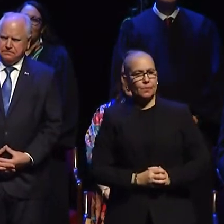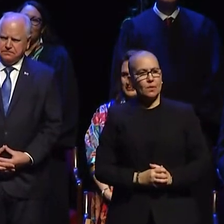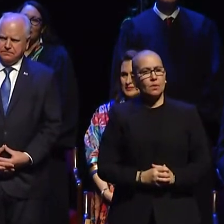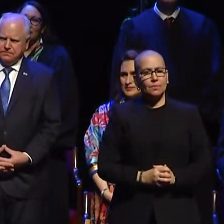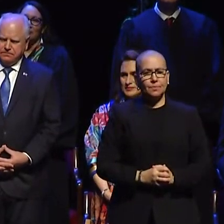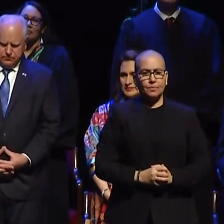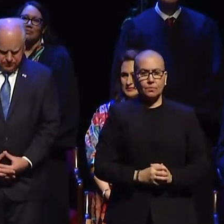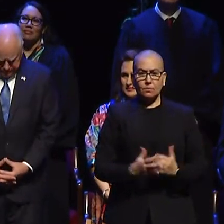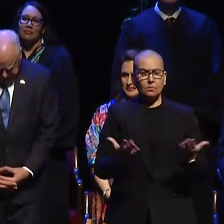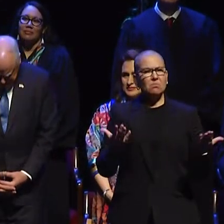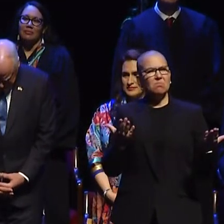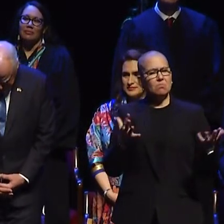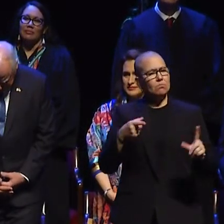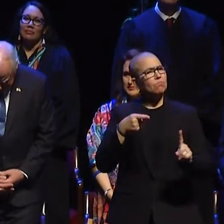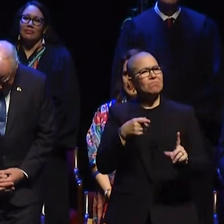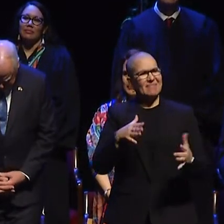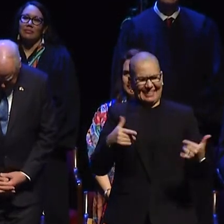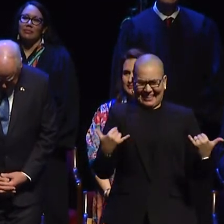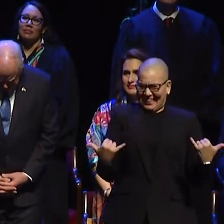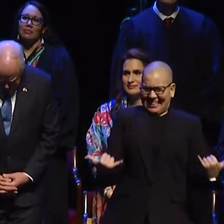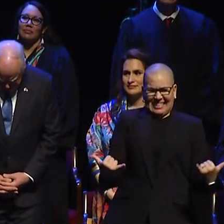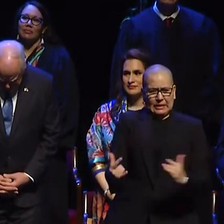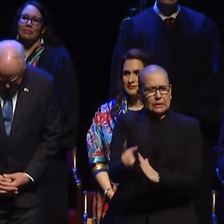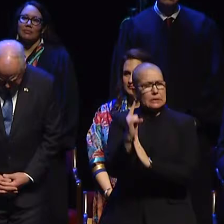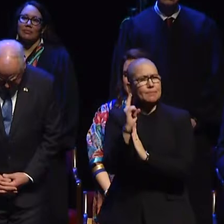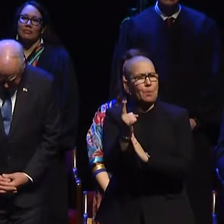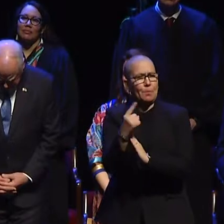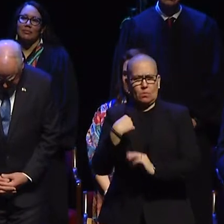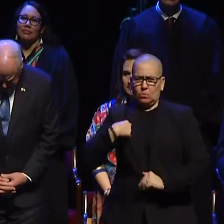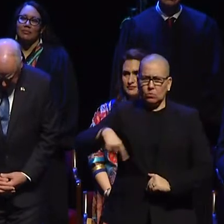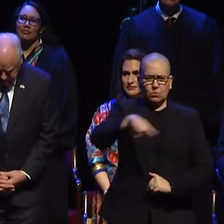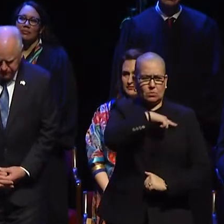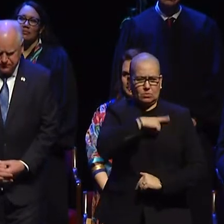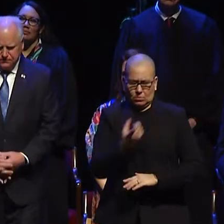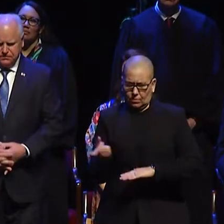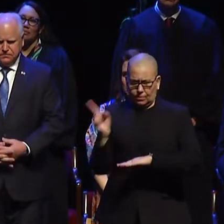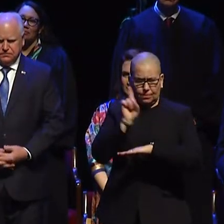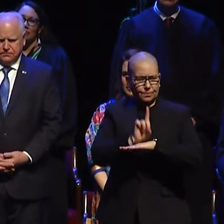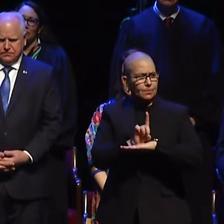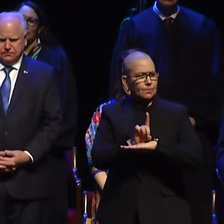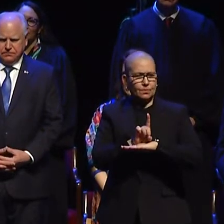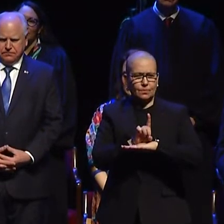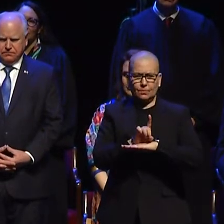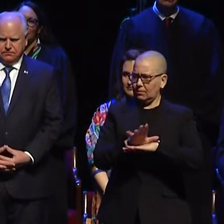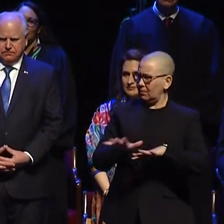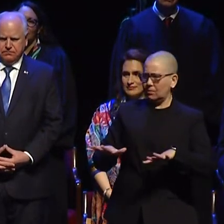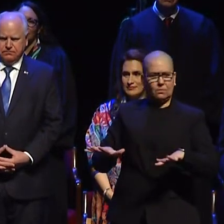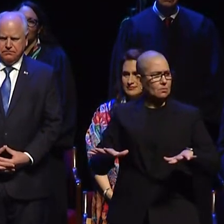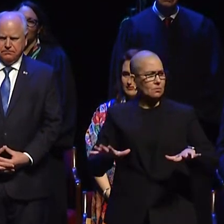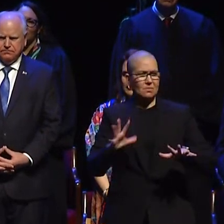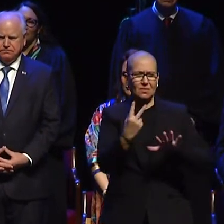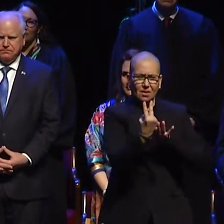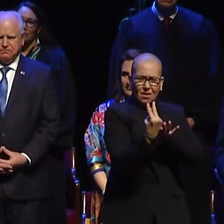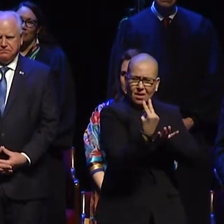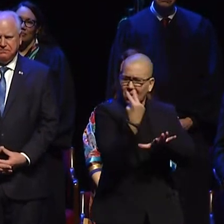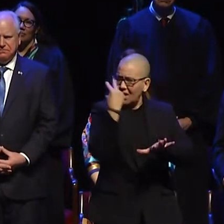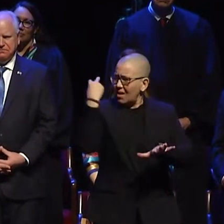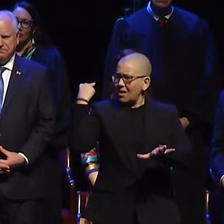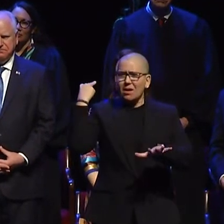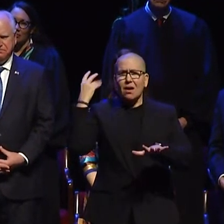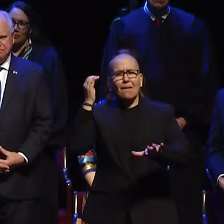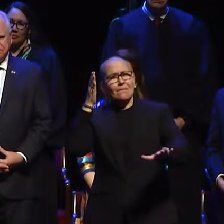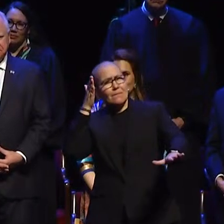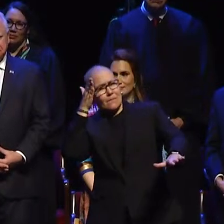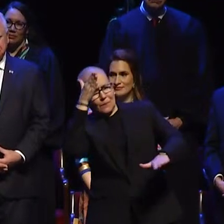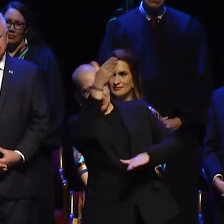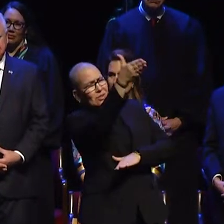In this moment, we stand on the threshold between history and the future, with a clear